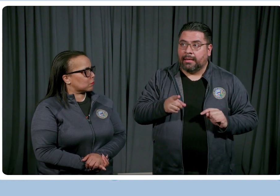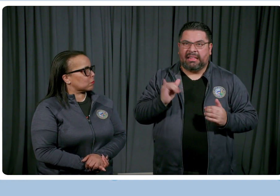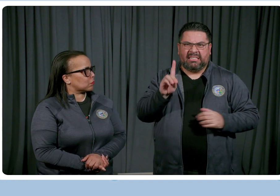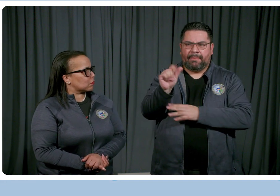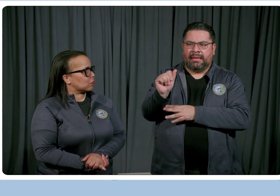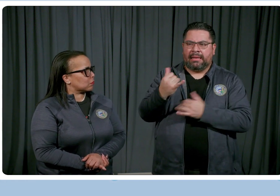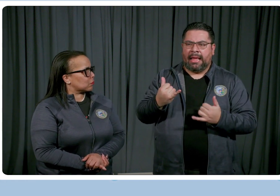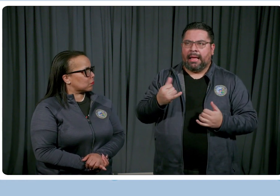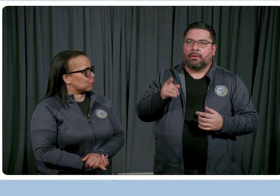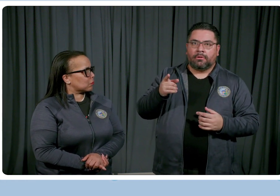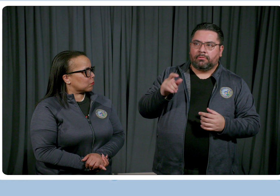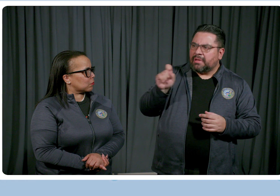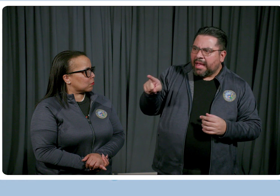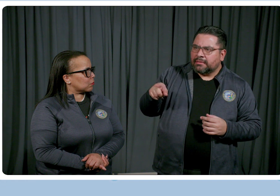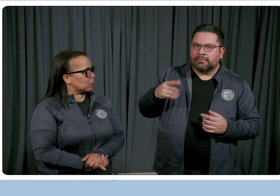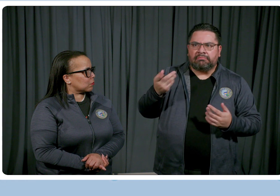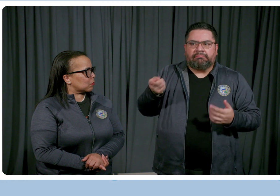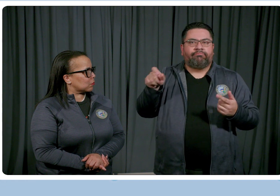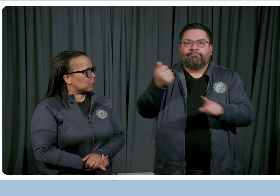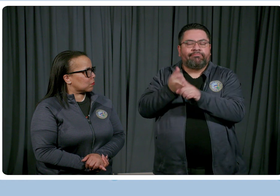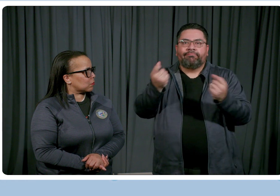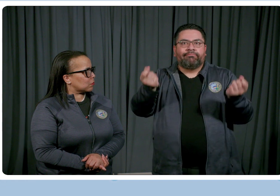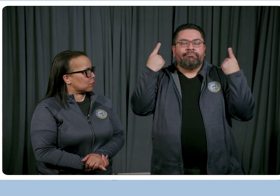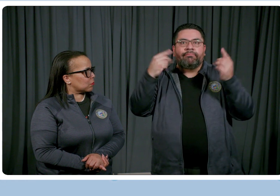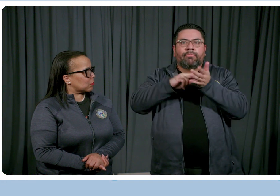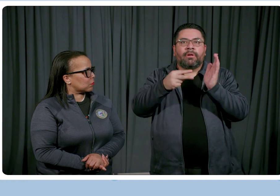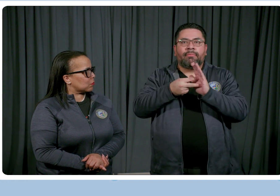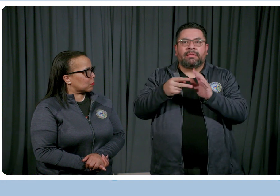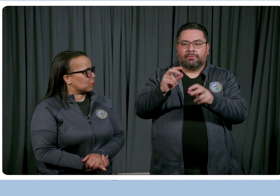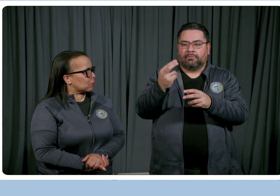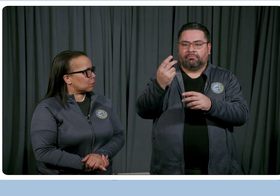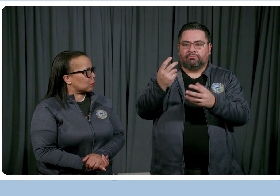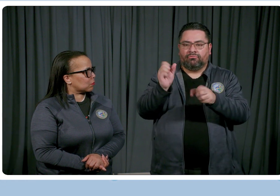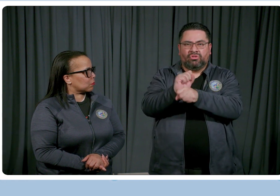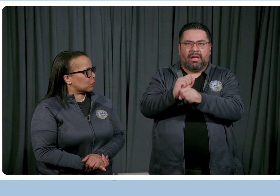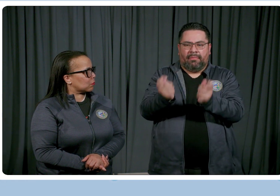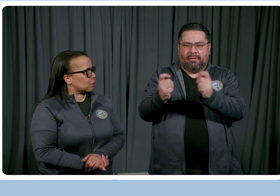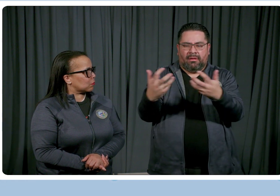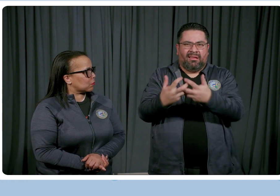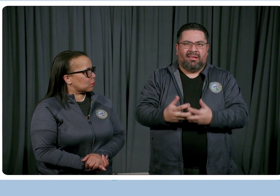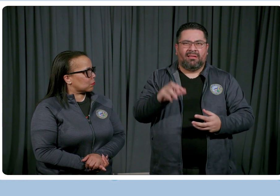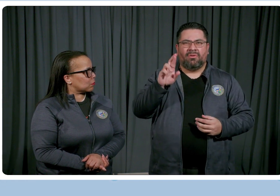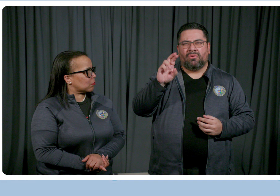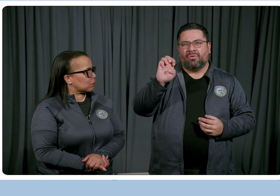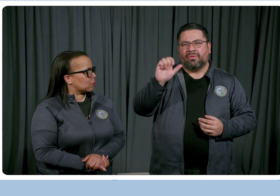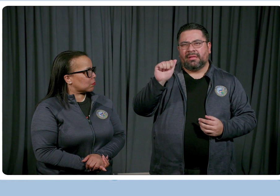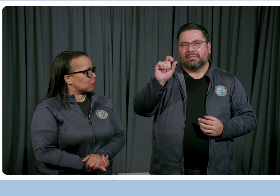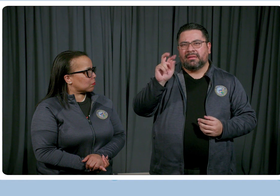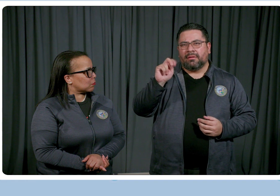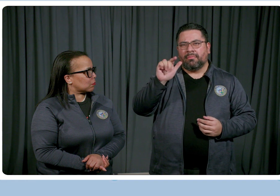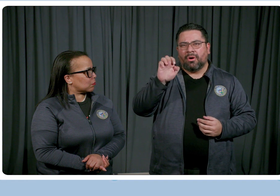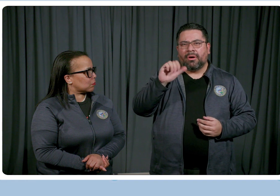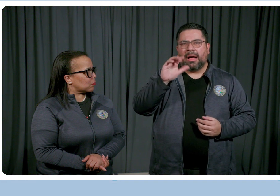really grappling with I don't know what a reasonable accommodation would look like for me because I don't even know what jobs I'm looking for yet because the things I did before are just not going